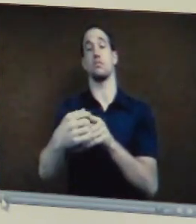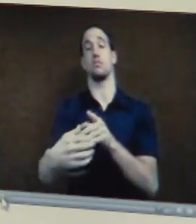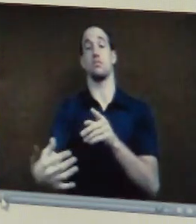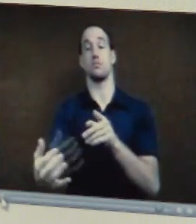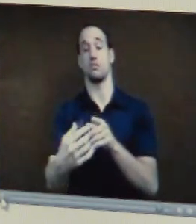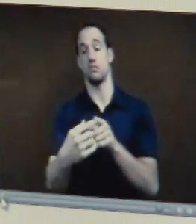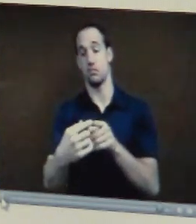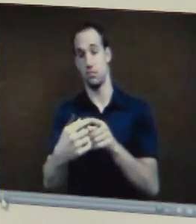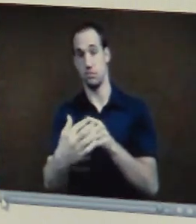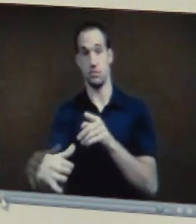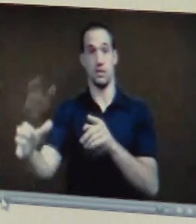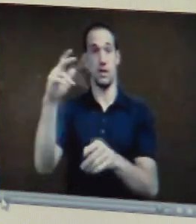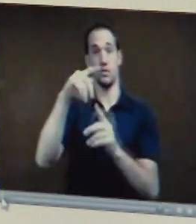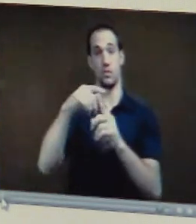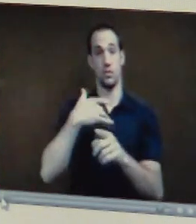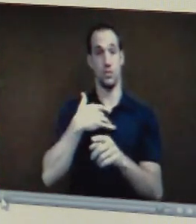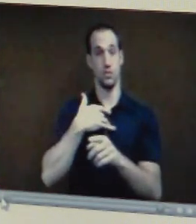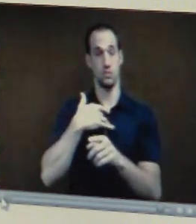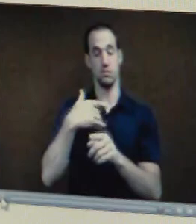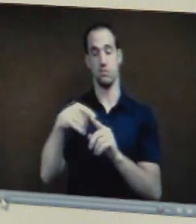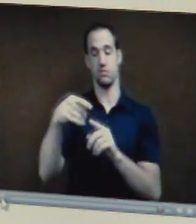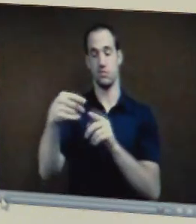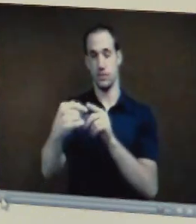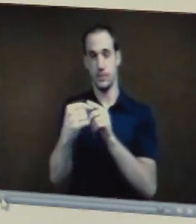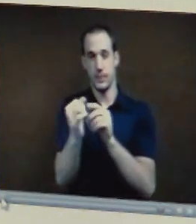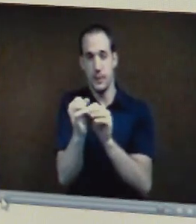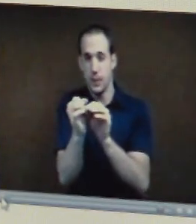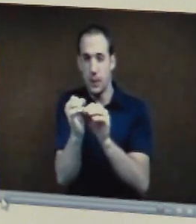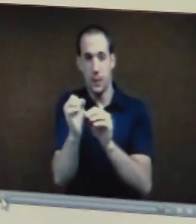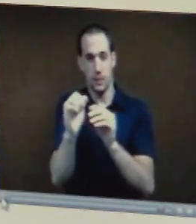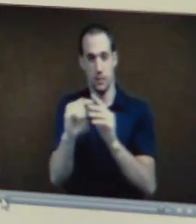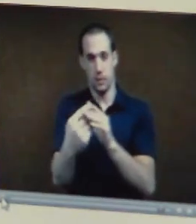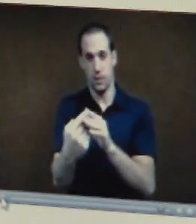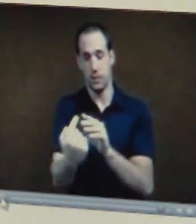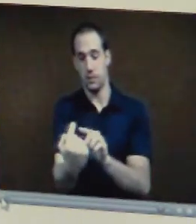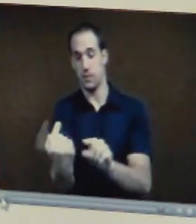The arterioles go to the capillaries,